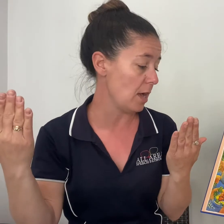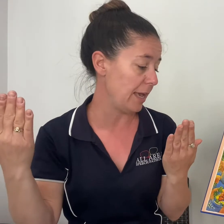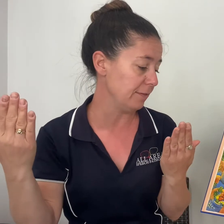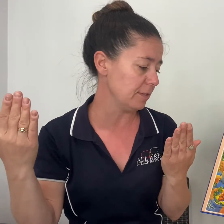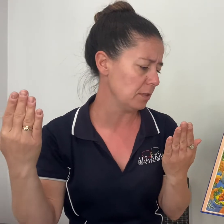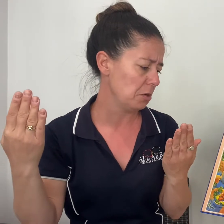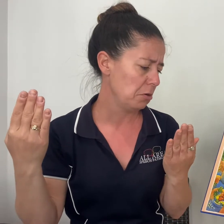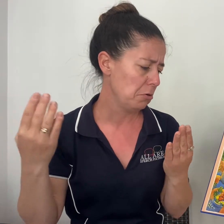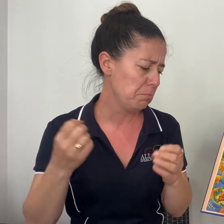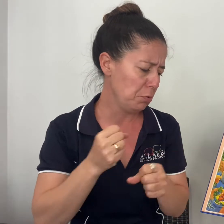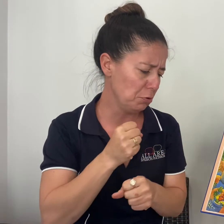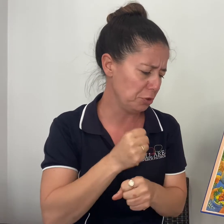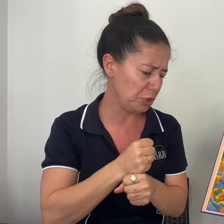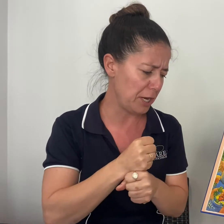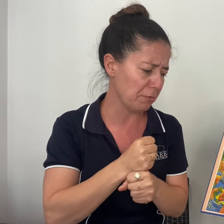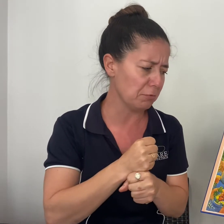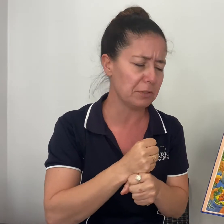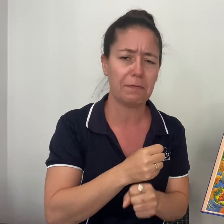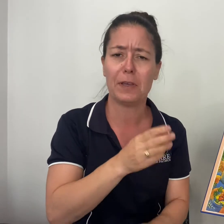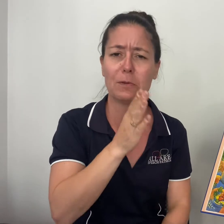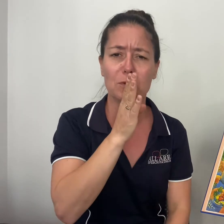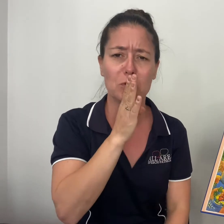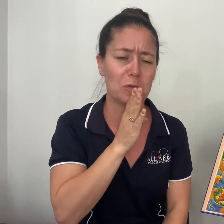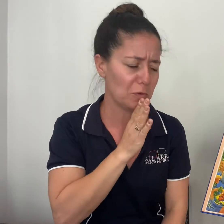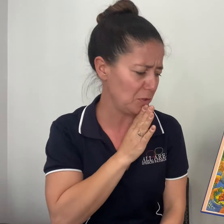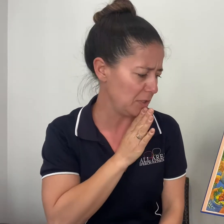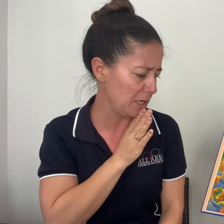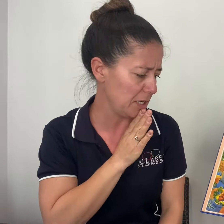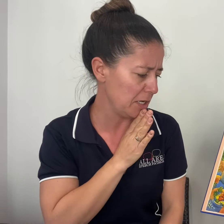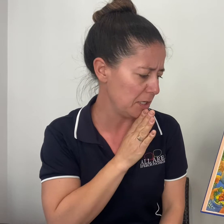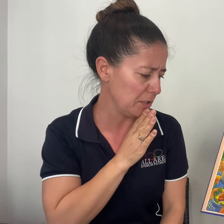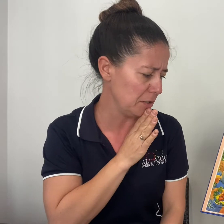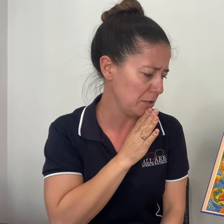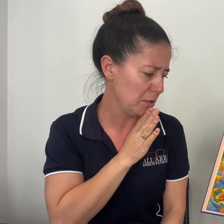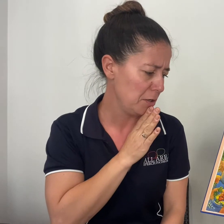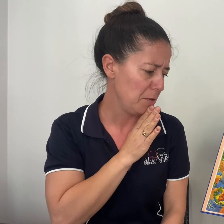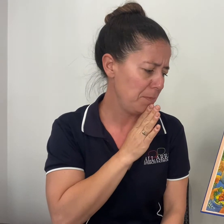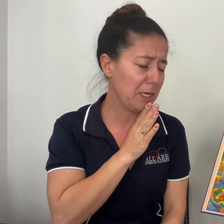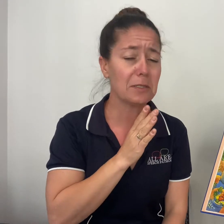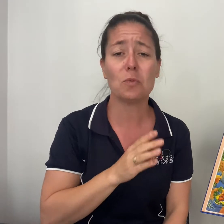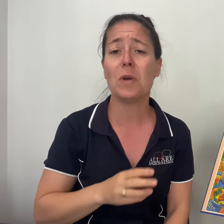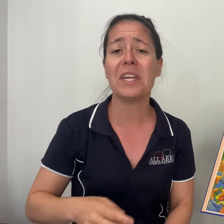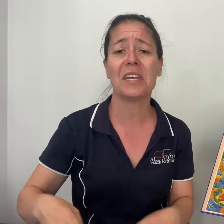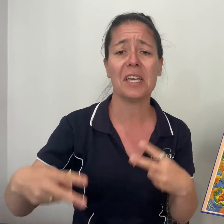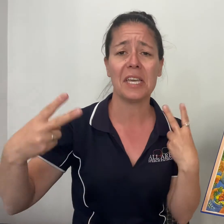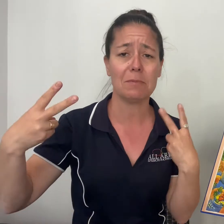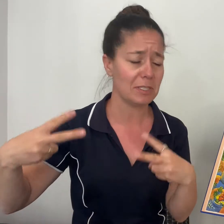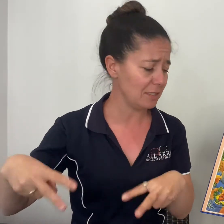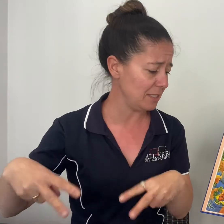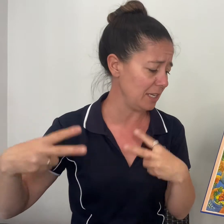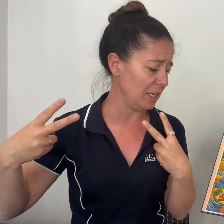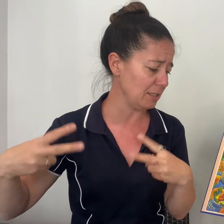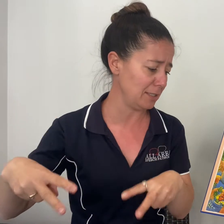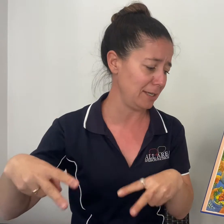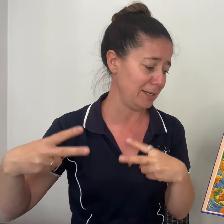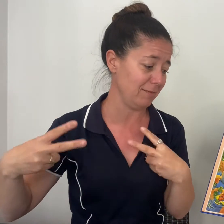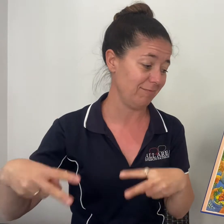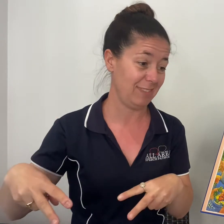arrived, poor Gerald felt so sad, because when it came to dancing, he